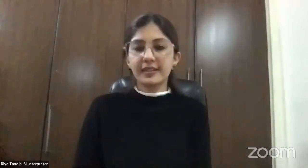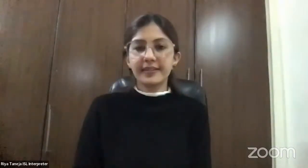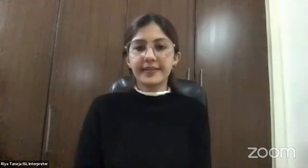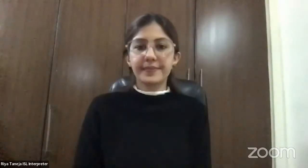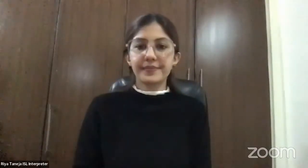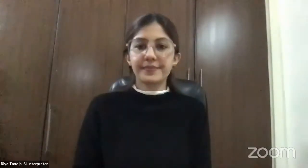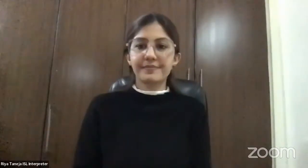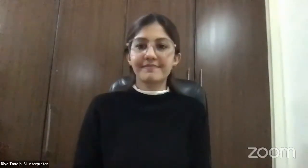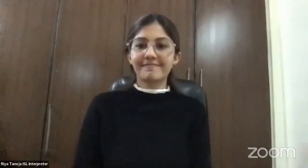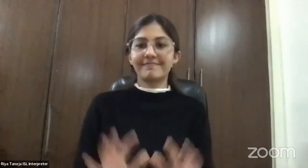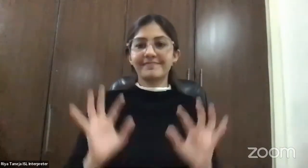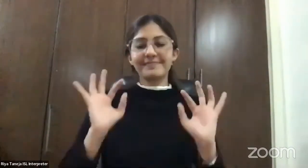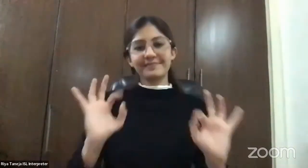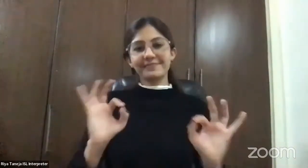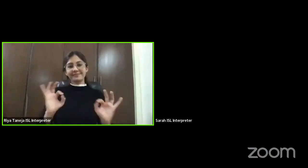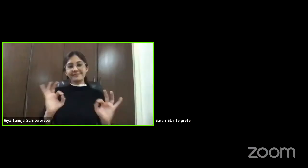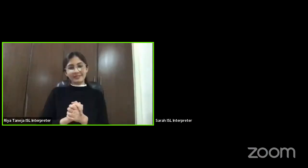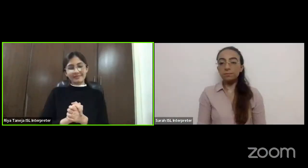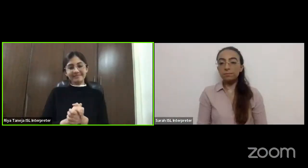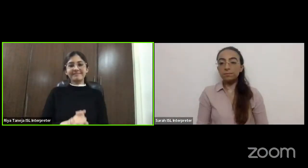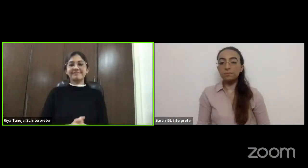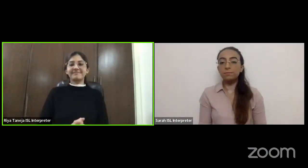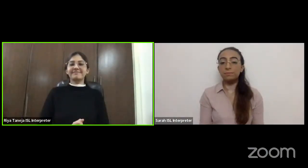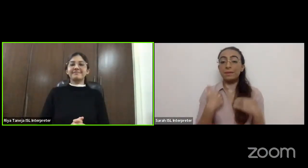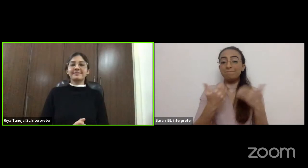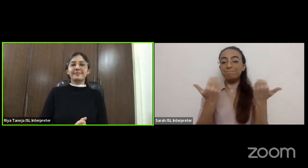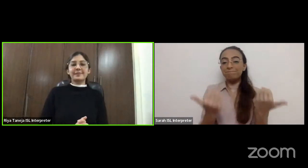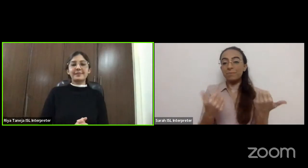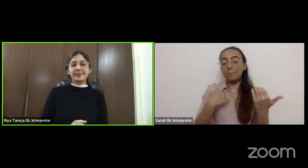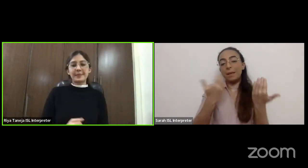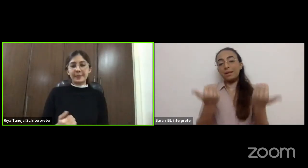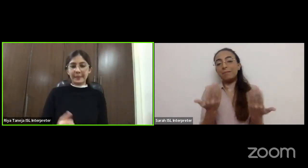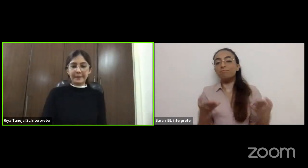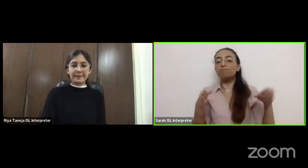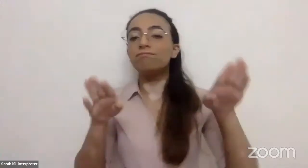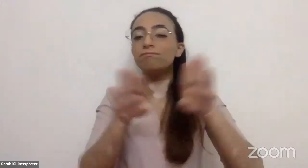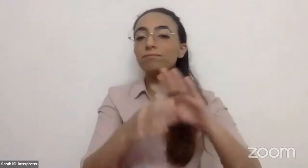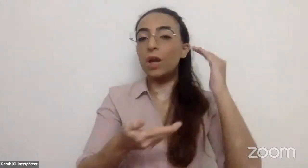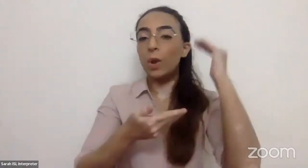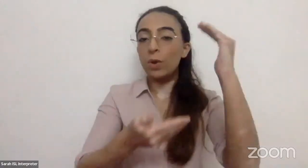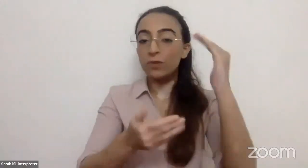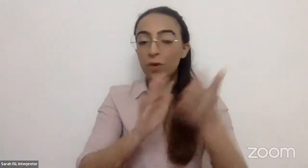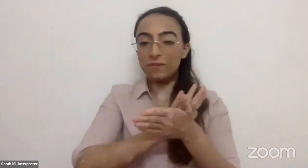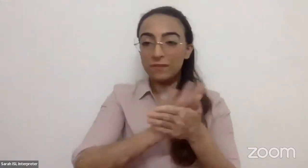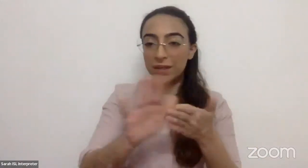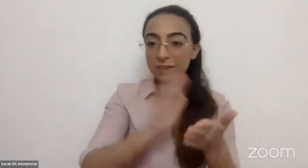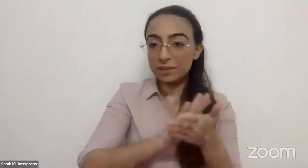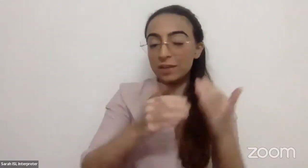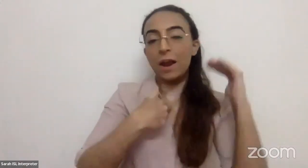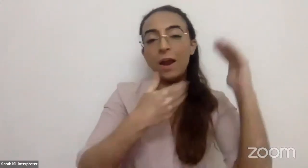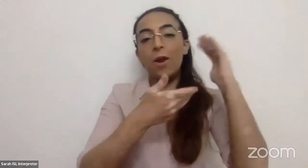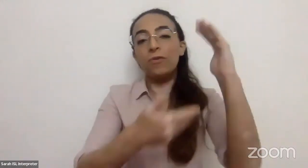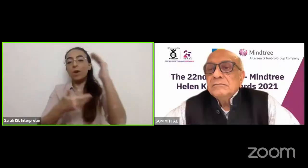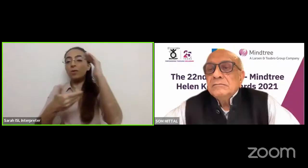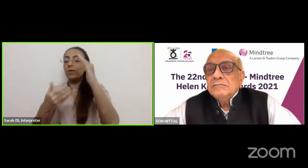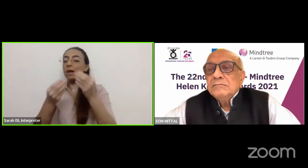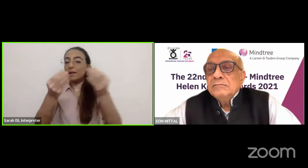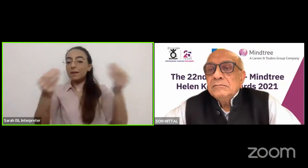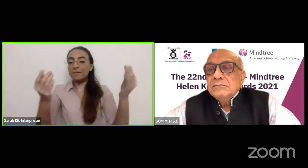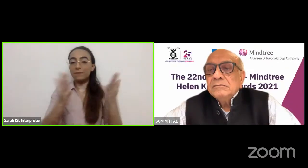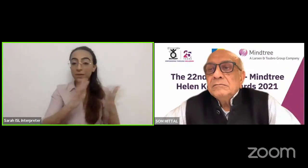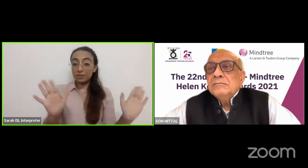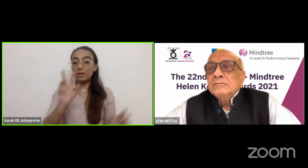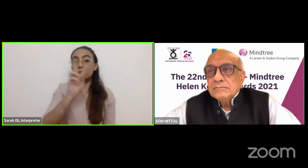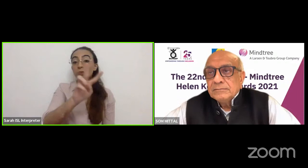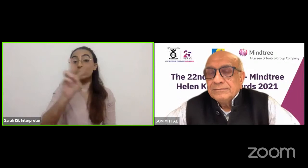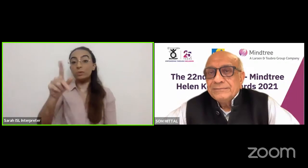Well, friends, that brings us to the end of the award ceremony of the 22nd